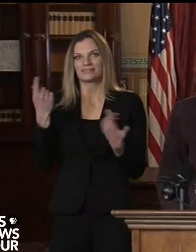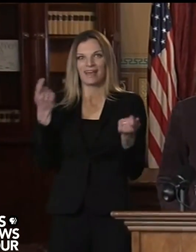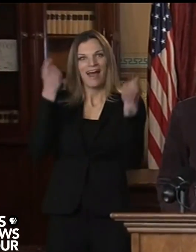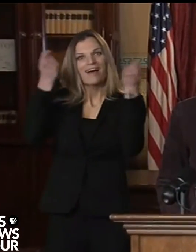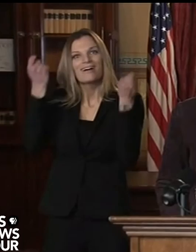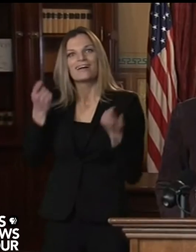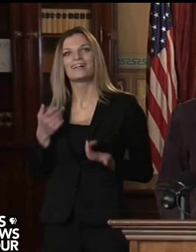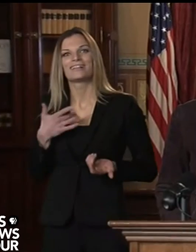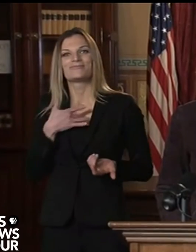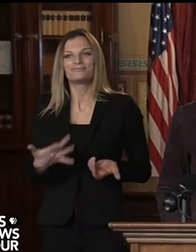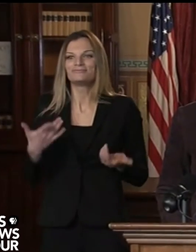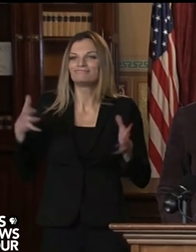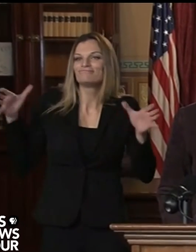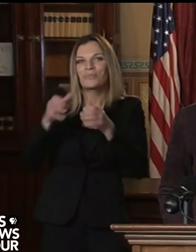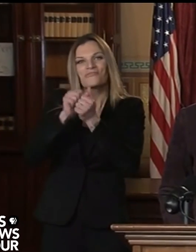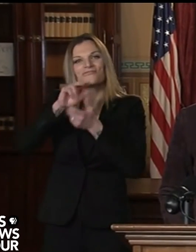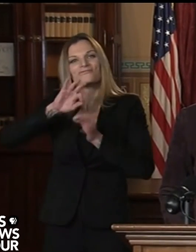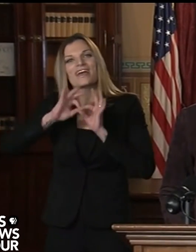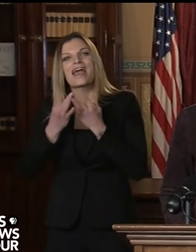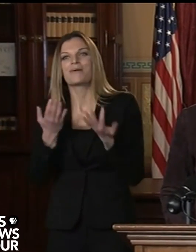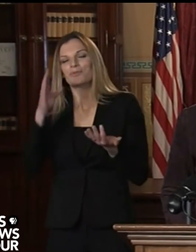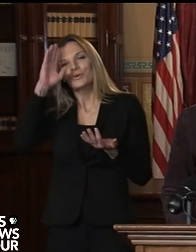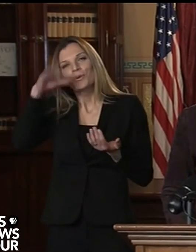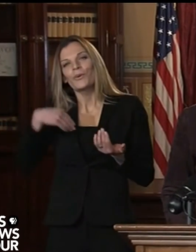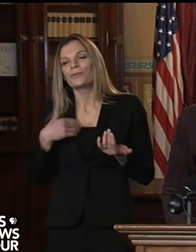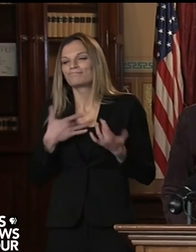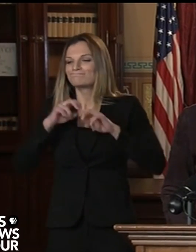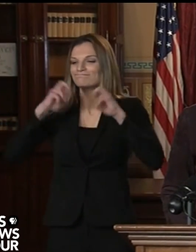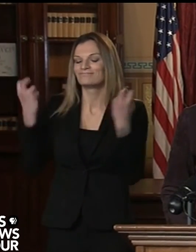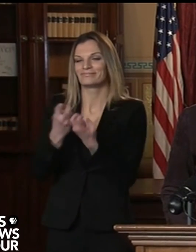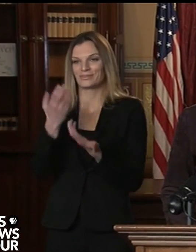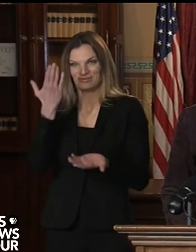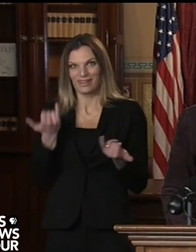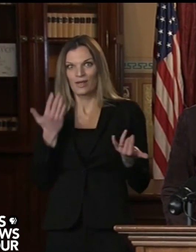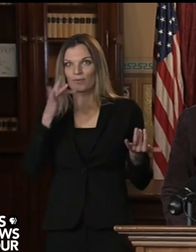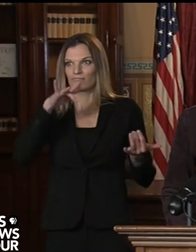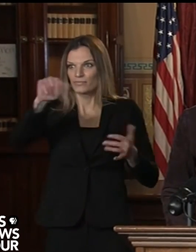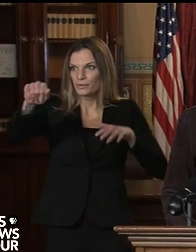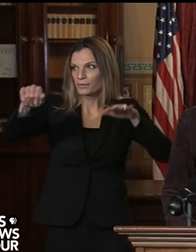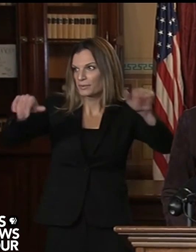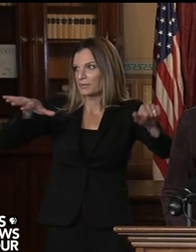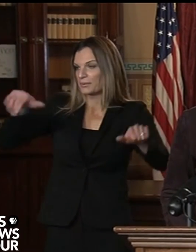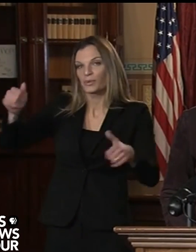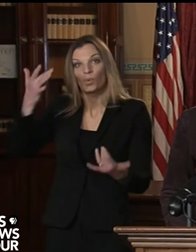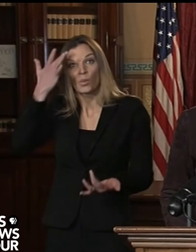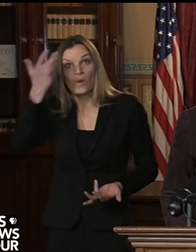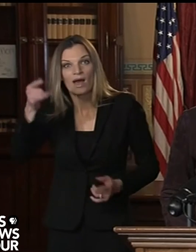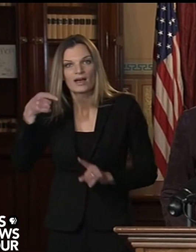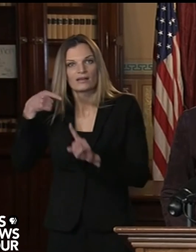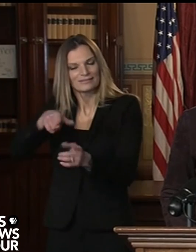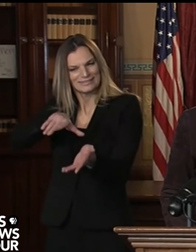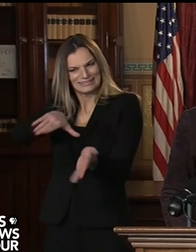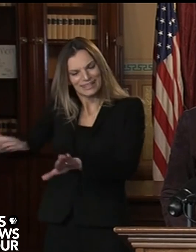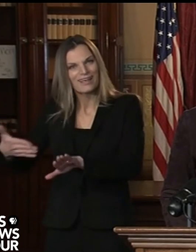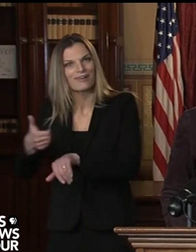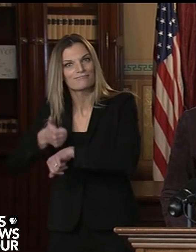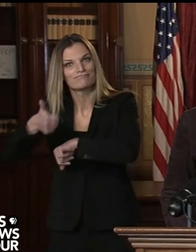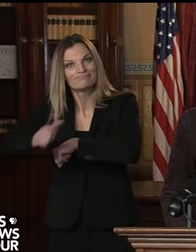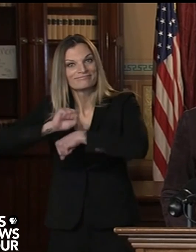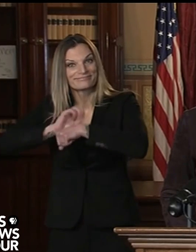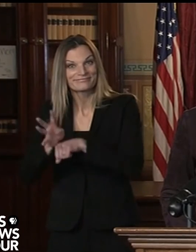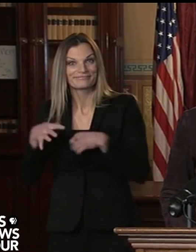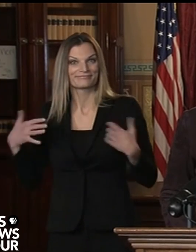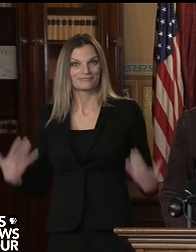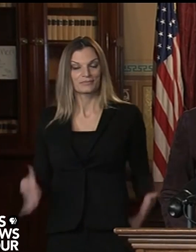the state that should be filled with people we love. Michiganders everywhere are mourning the loss of their friends, families, and